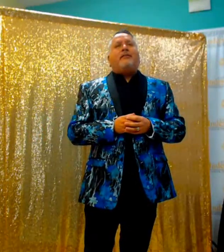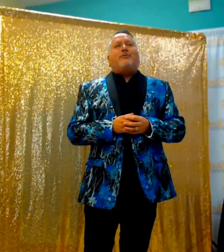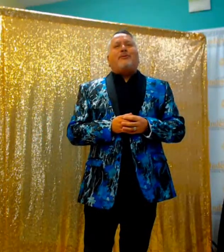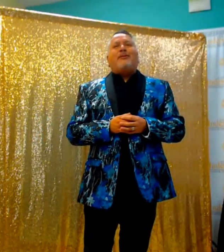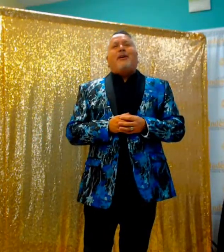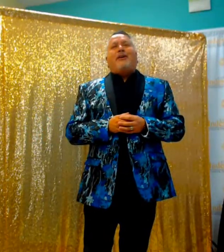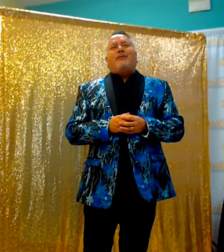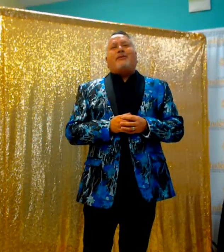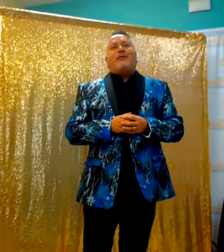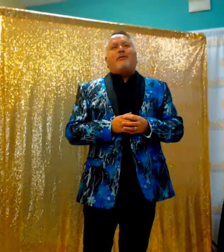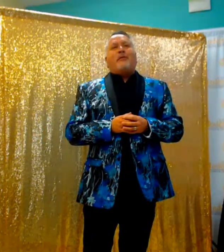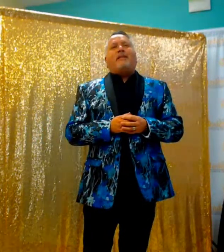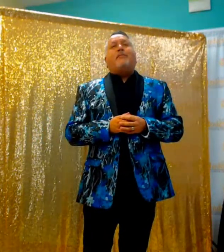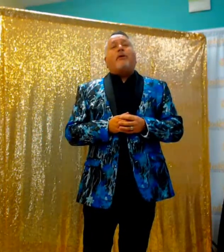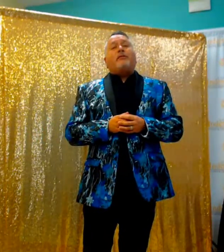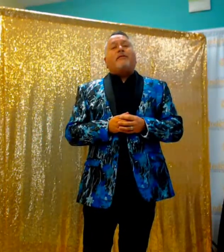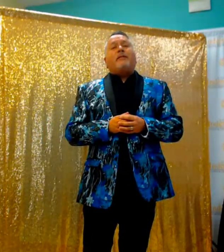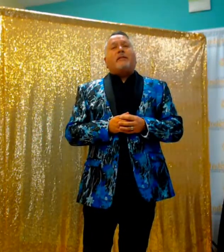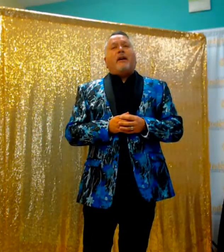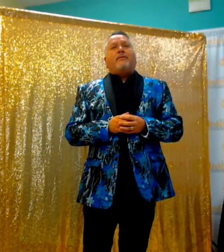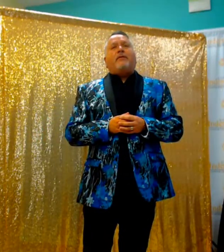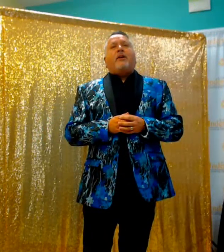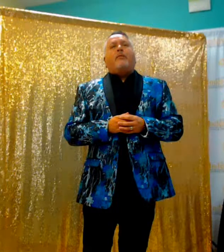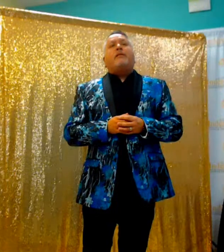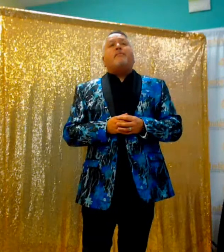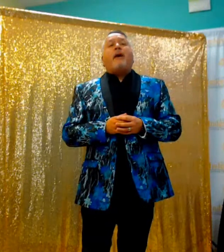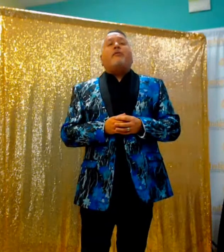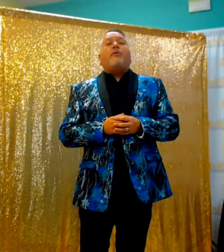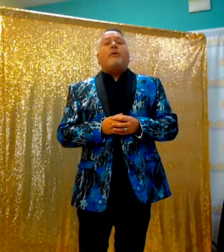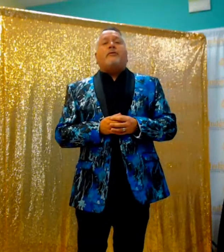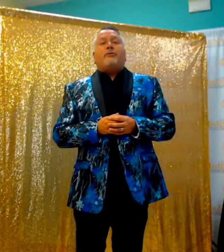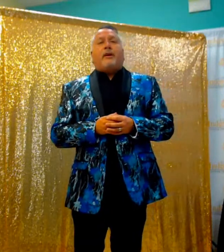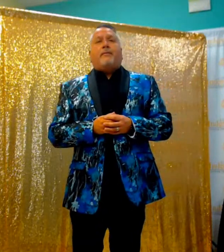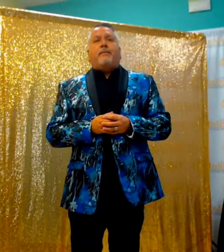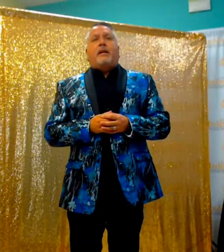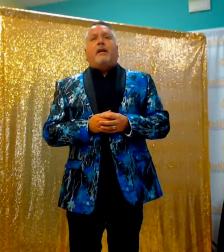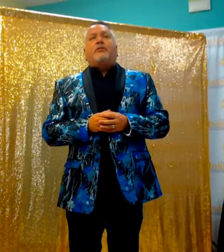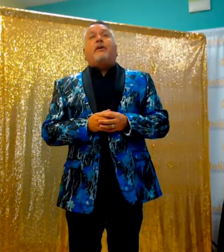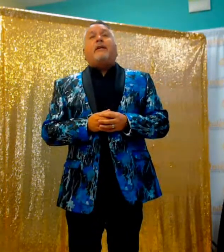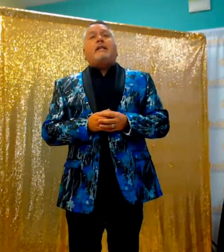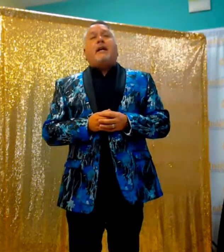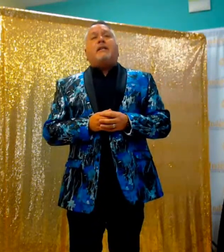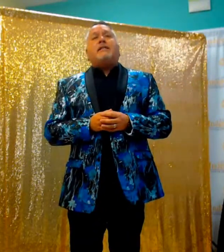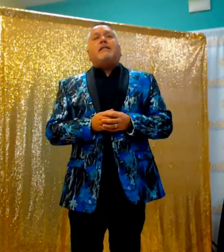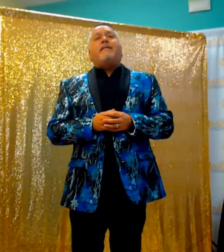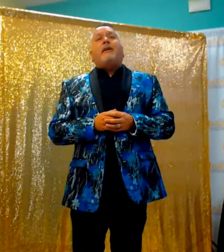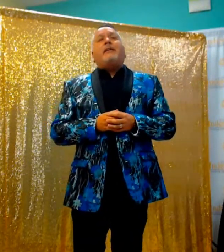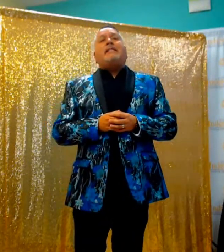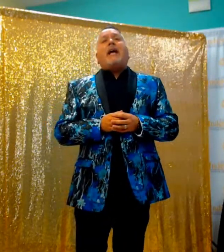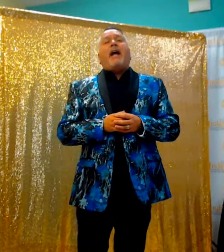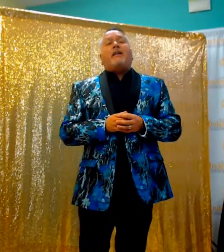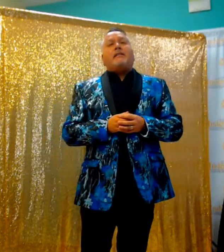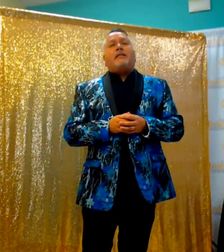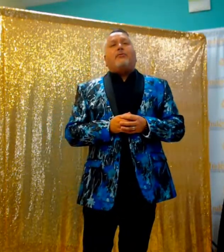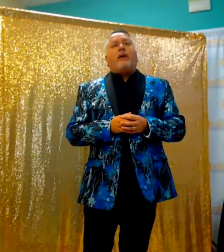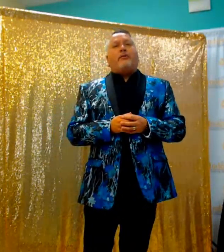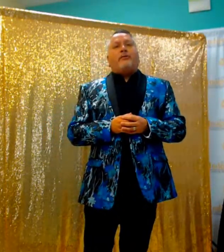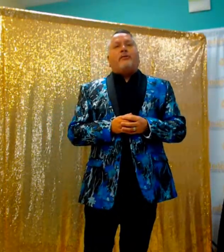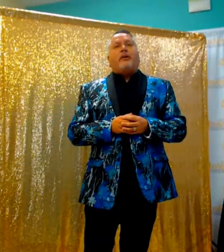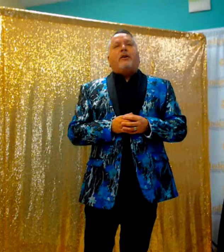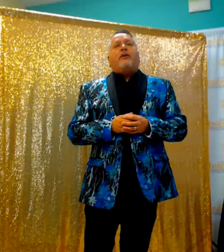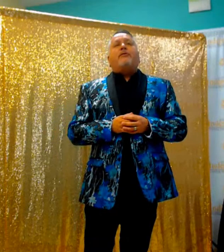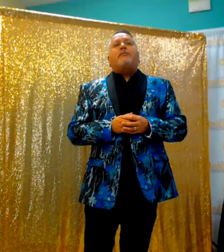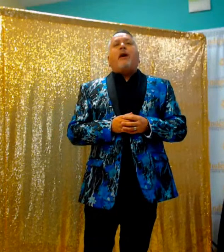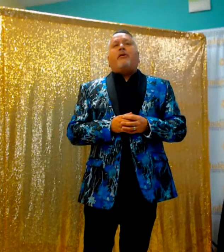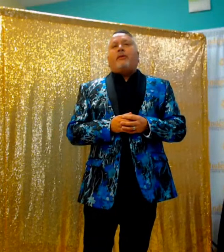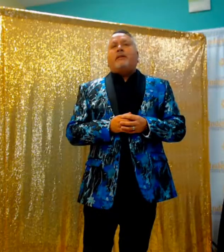talented individual who has learned to make the most of his life with a spinal cord injury. Jerry Diaz is a very talented